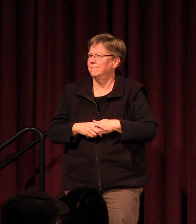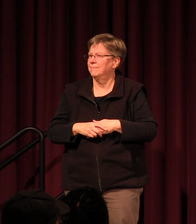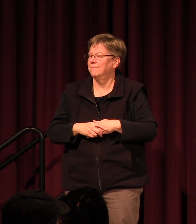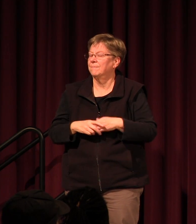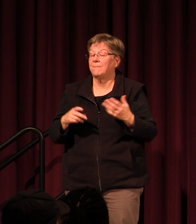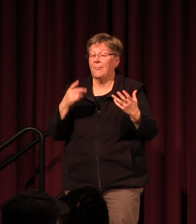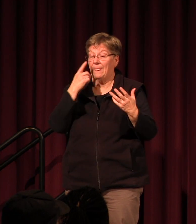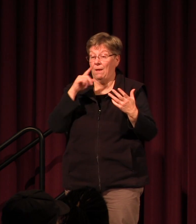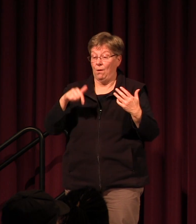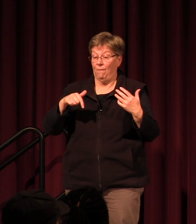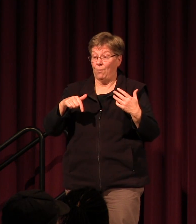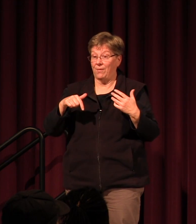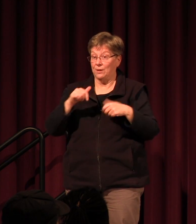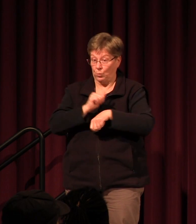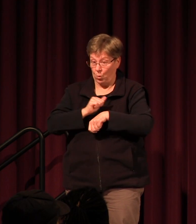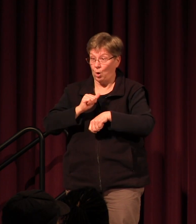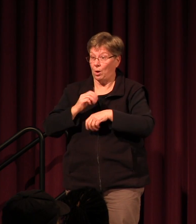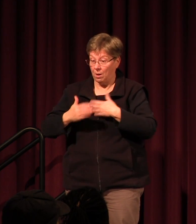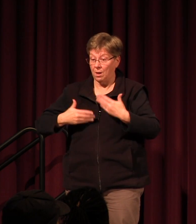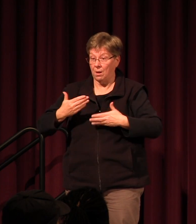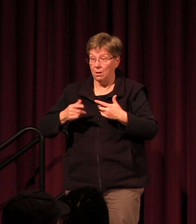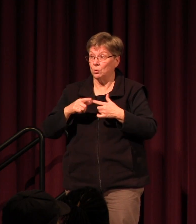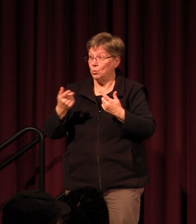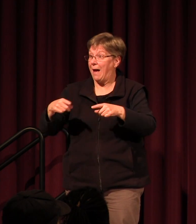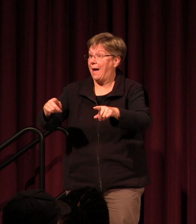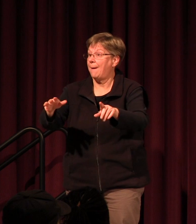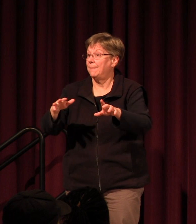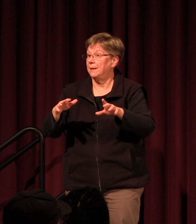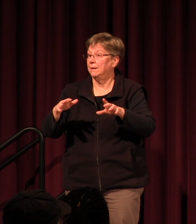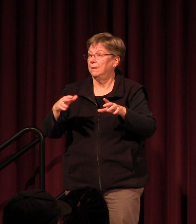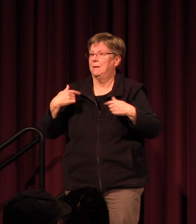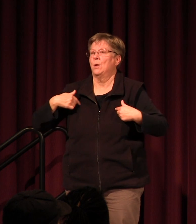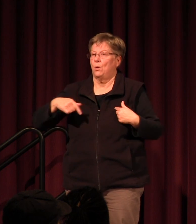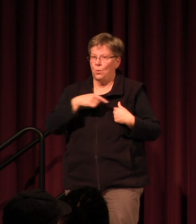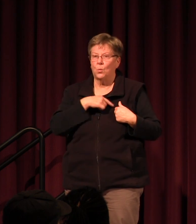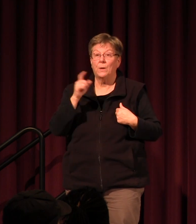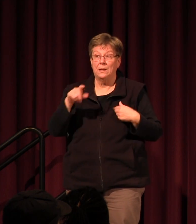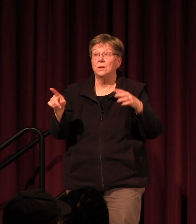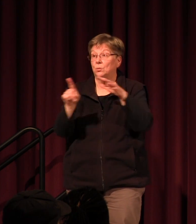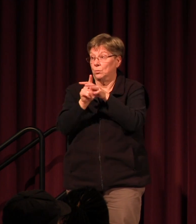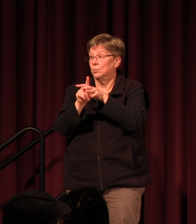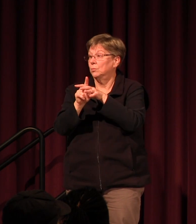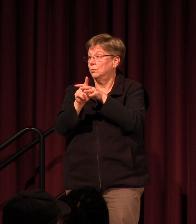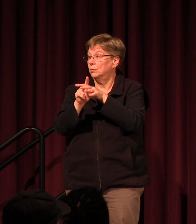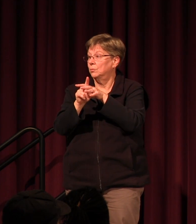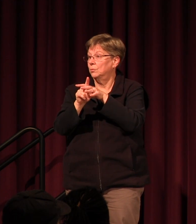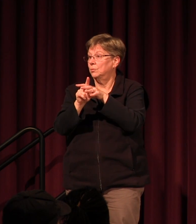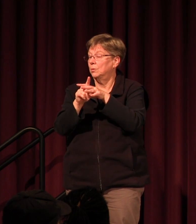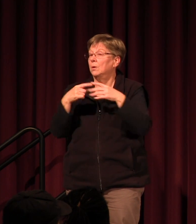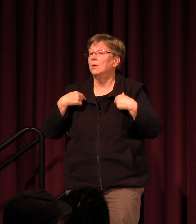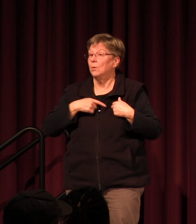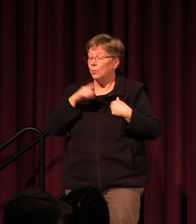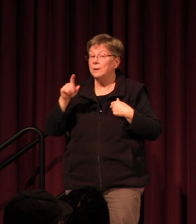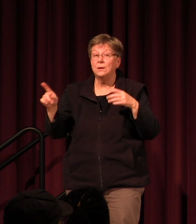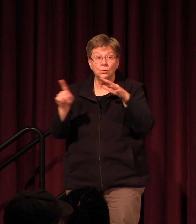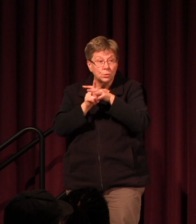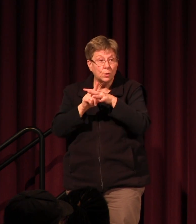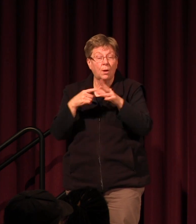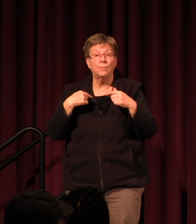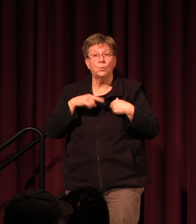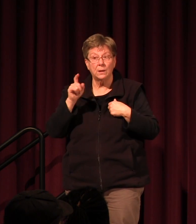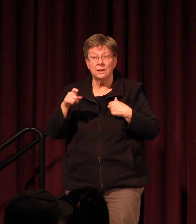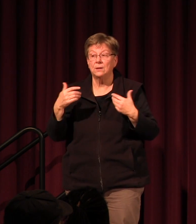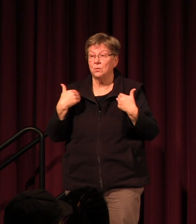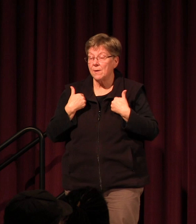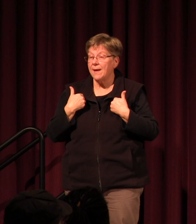In order for this work to happen, we need to show up. We need to show up and we need